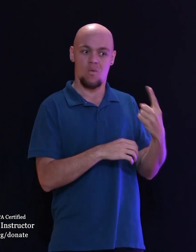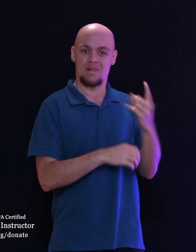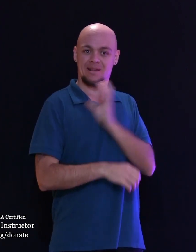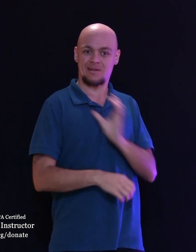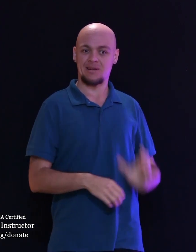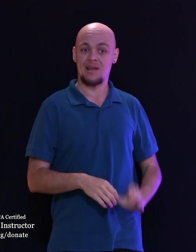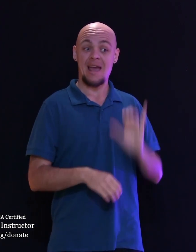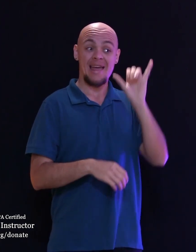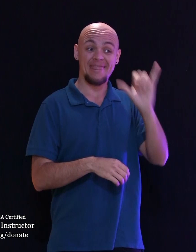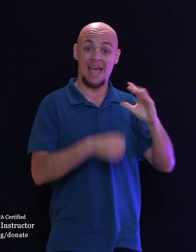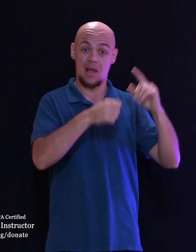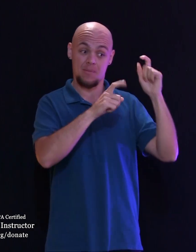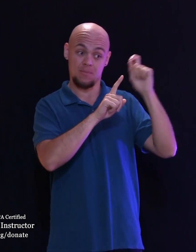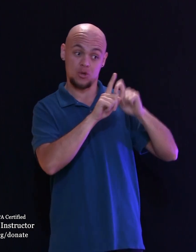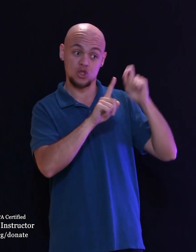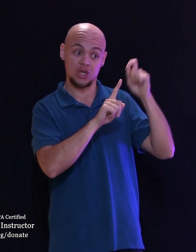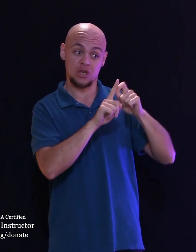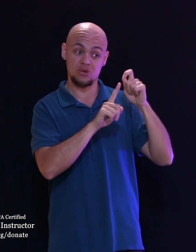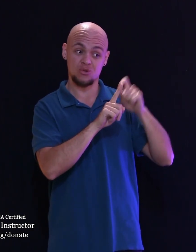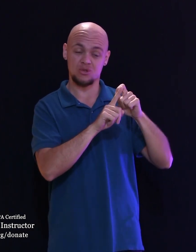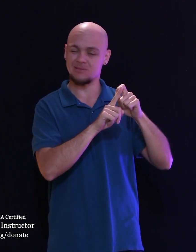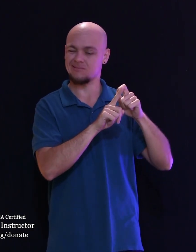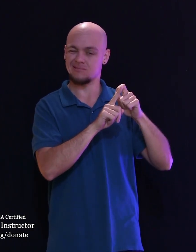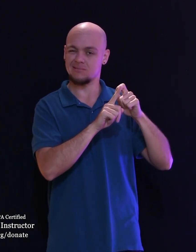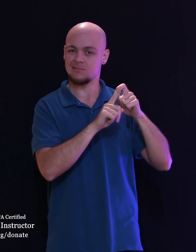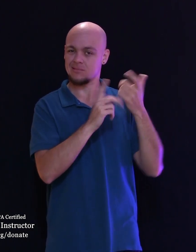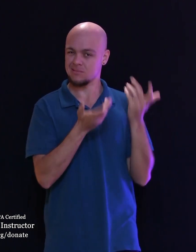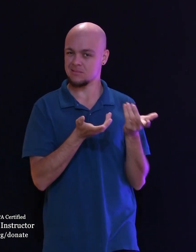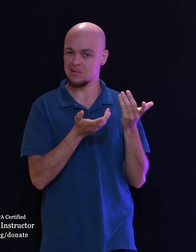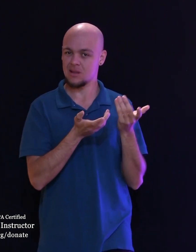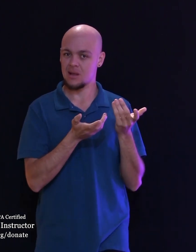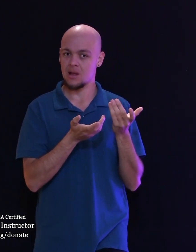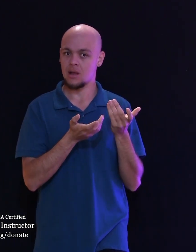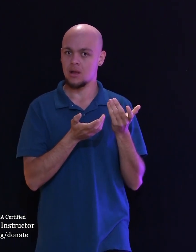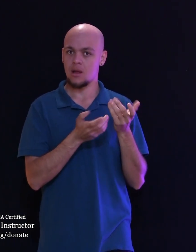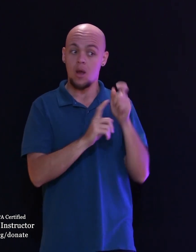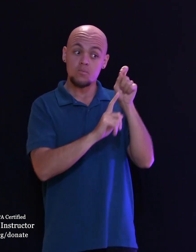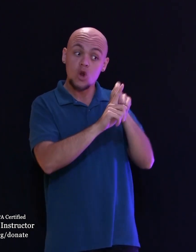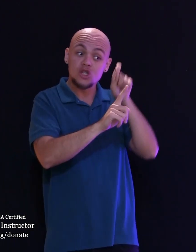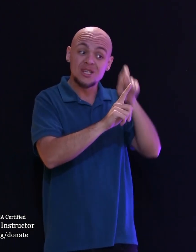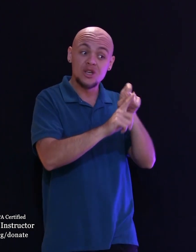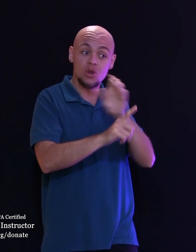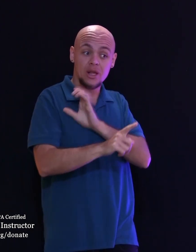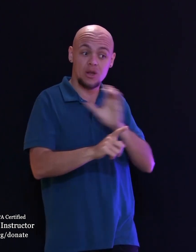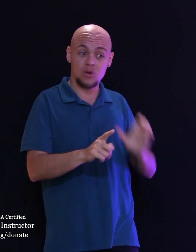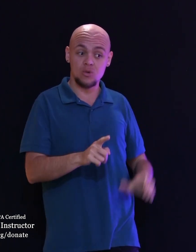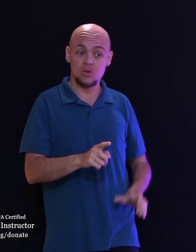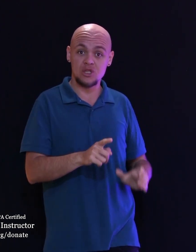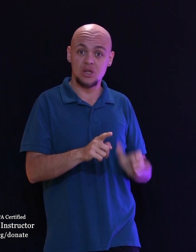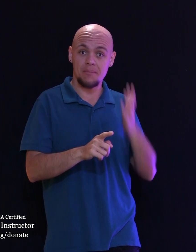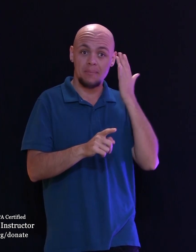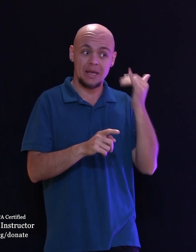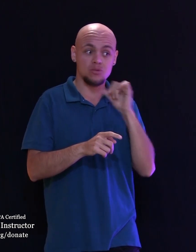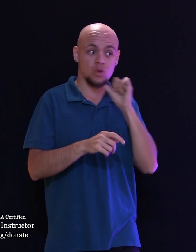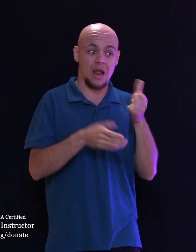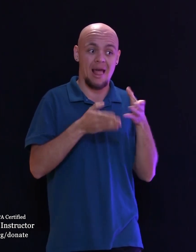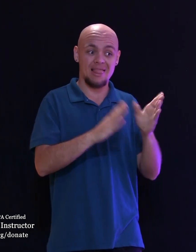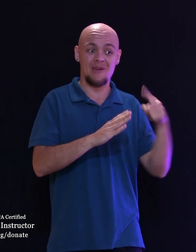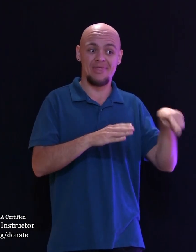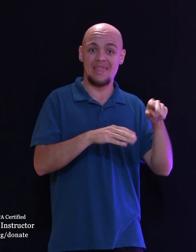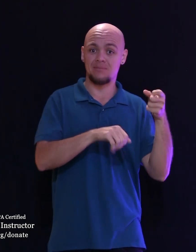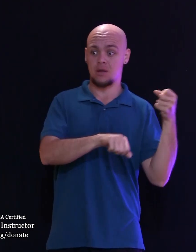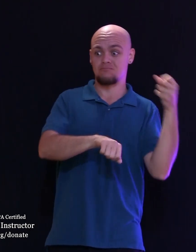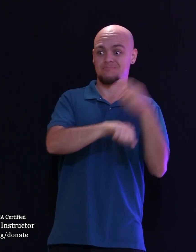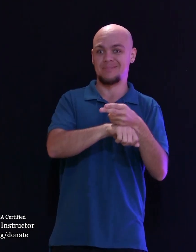Is that persecution? Are we persecuting Christians by not allowing them preeminence over other